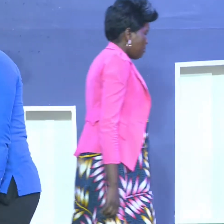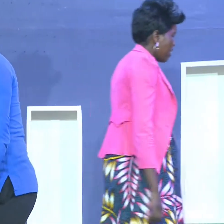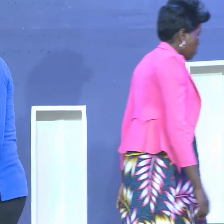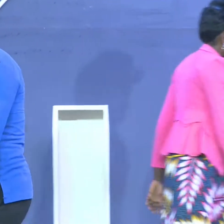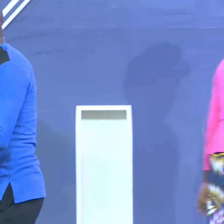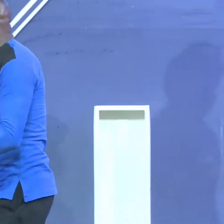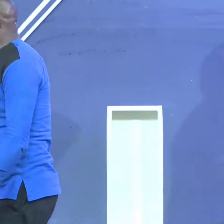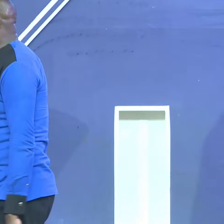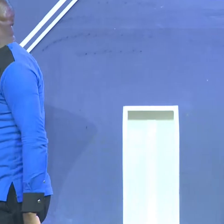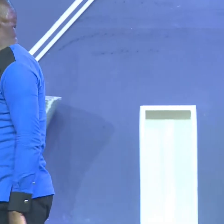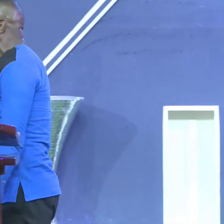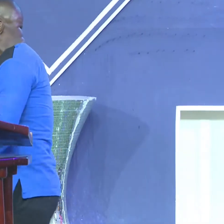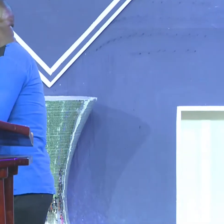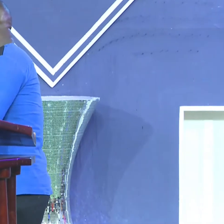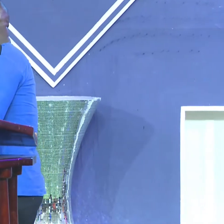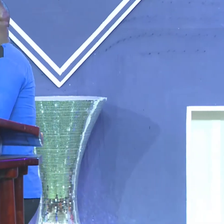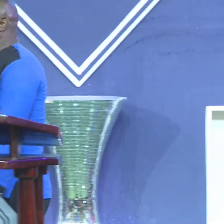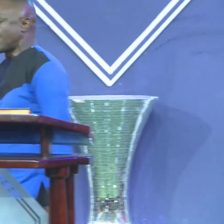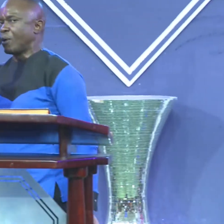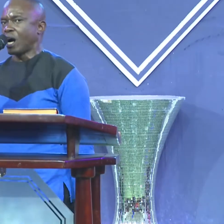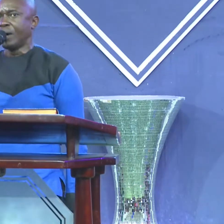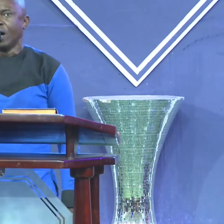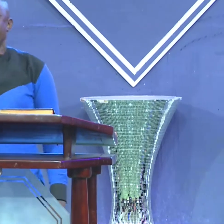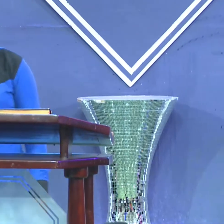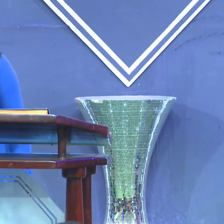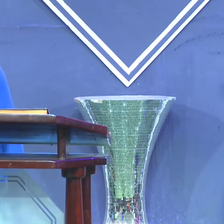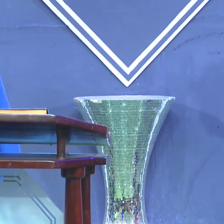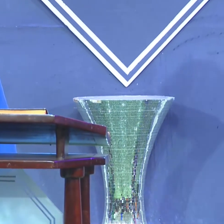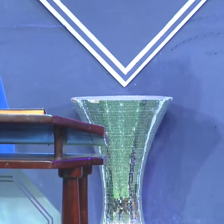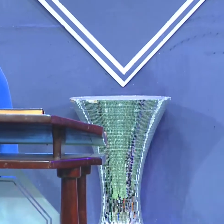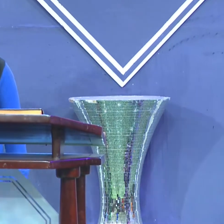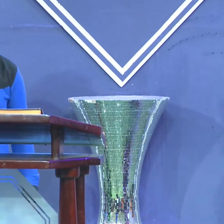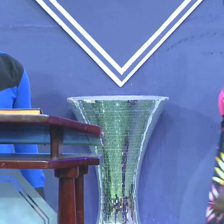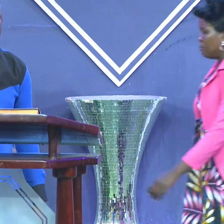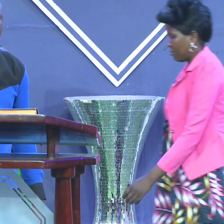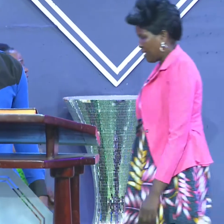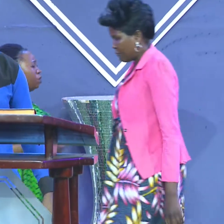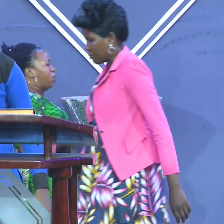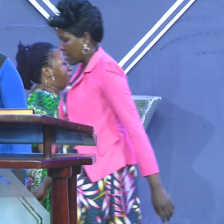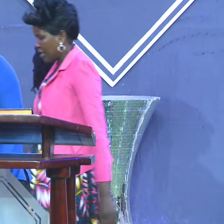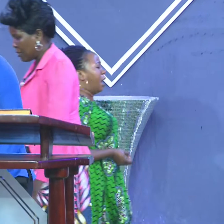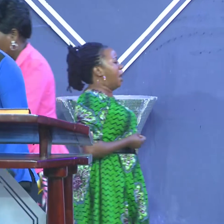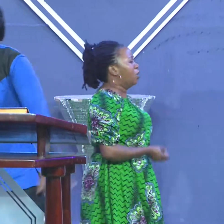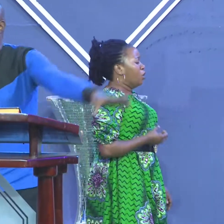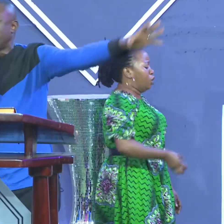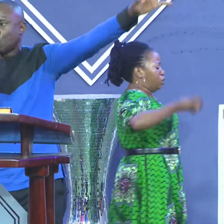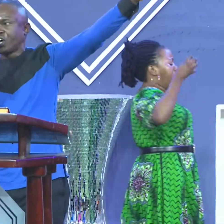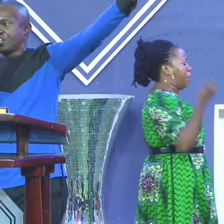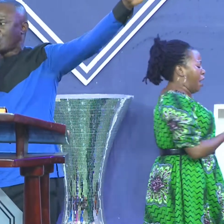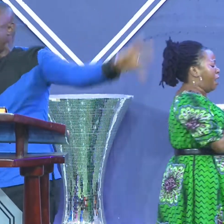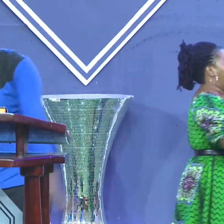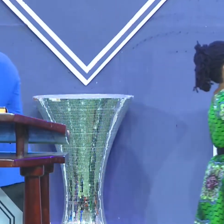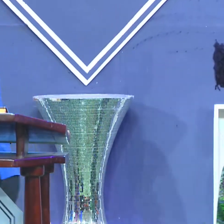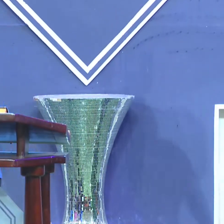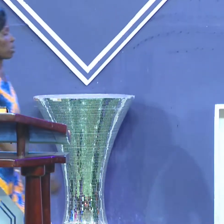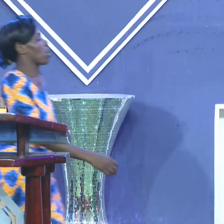yamba Ye watu nunula mukama Ye watu somosa mukama Muli nyari ya Yesu Kristo katonda na nyene chitiwa Mukama